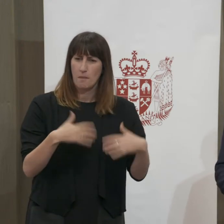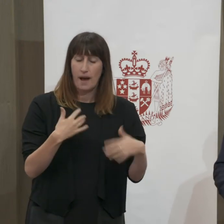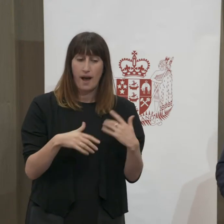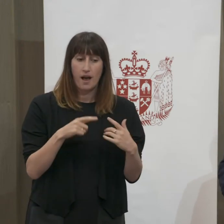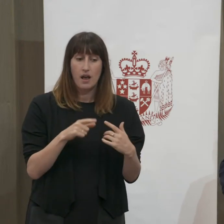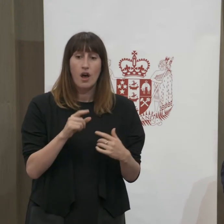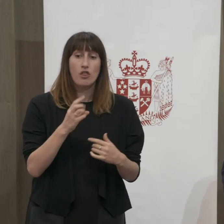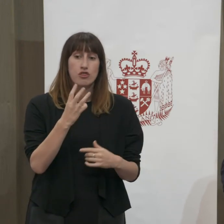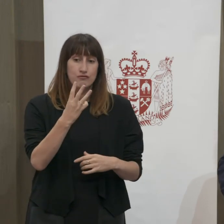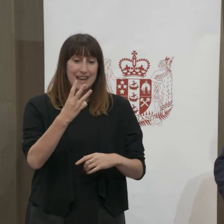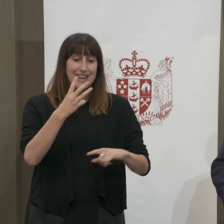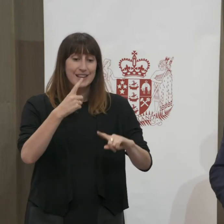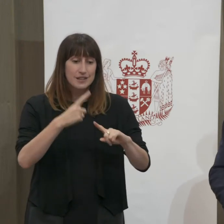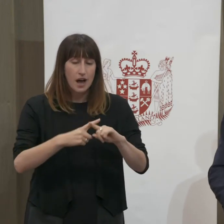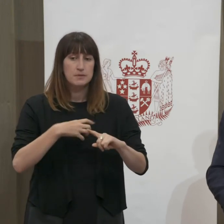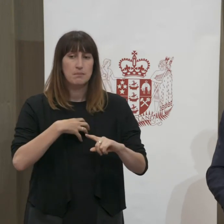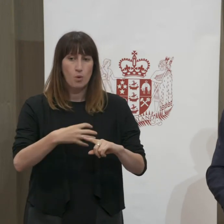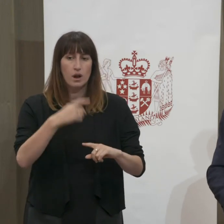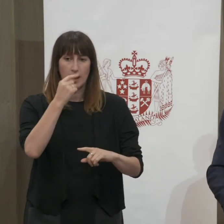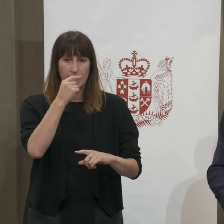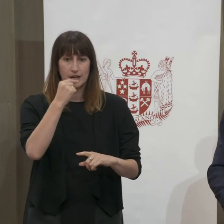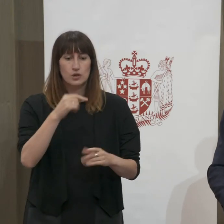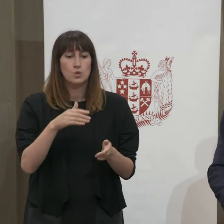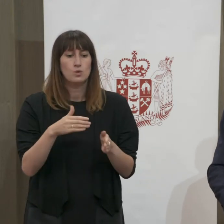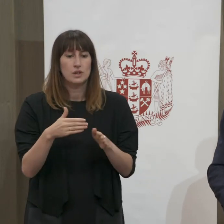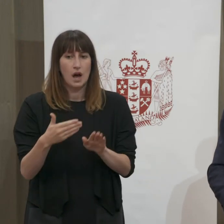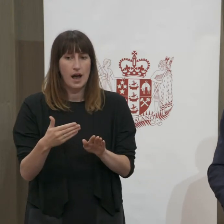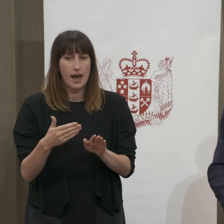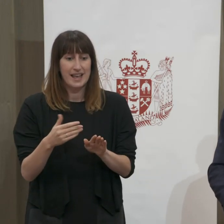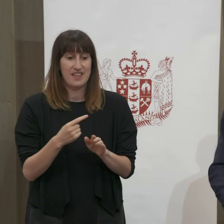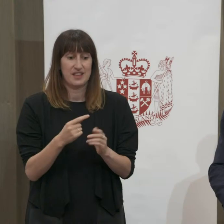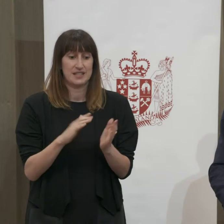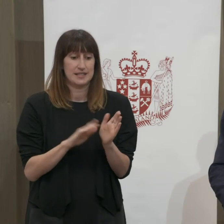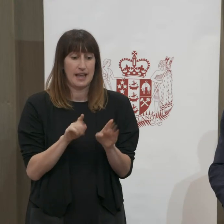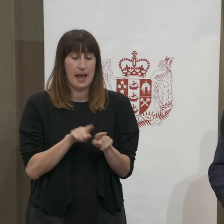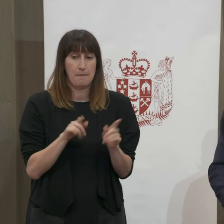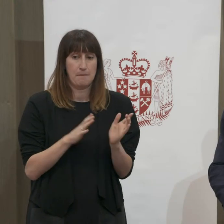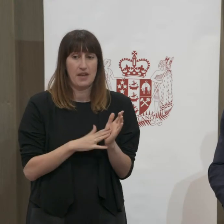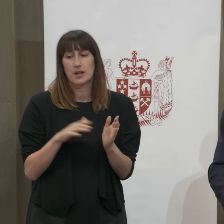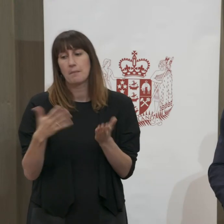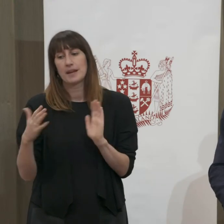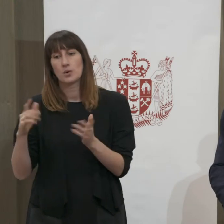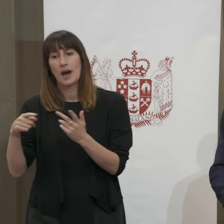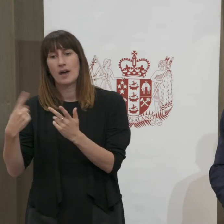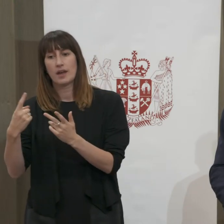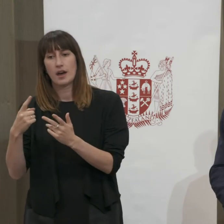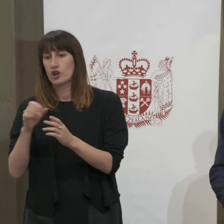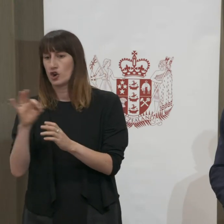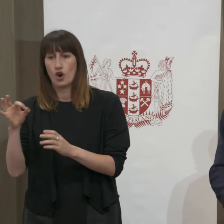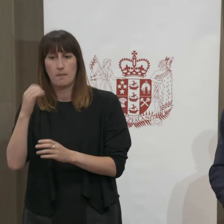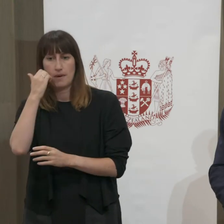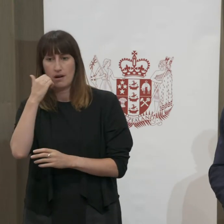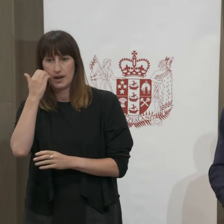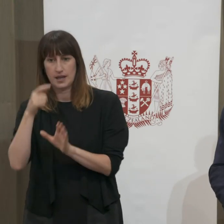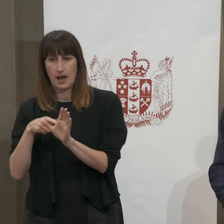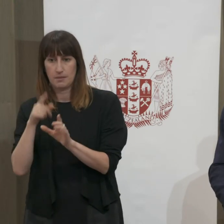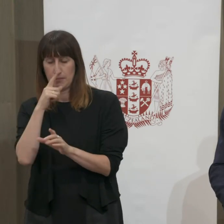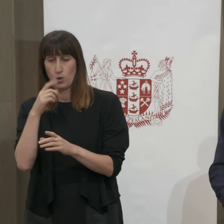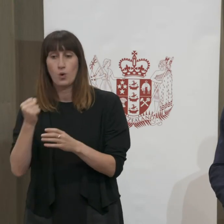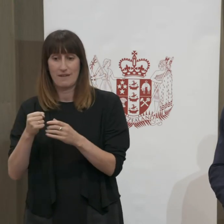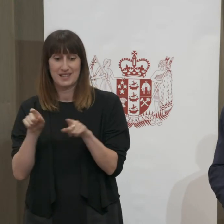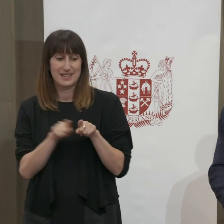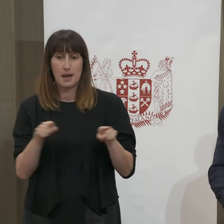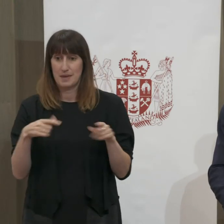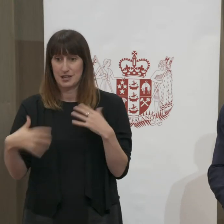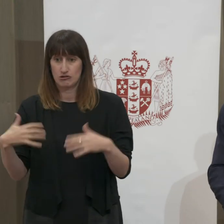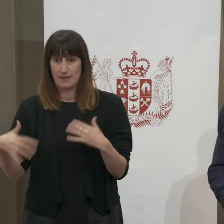to die in the following month than other young people who have suffered the same injuries. Māori and